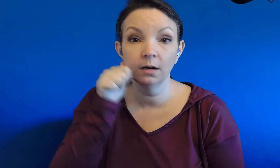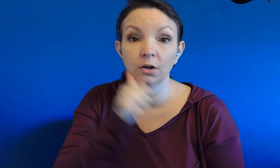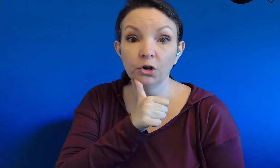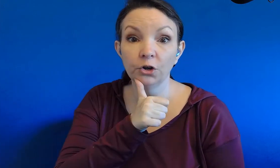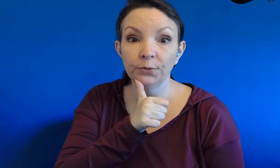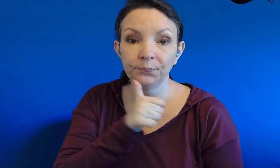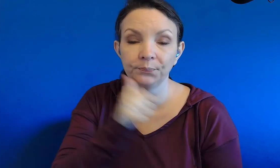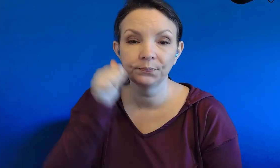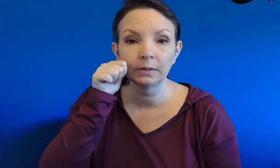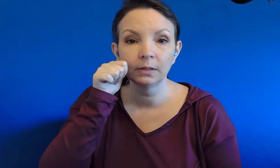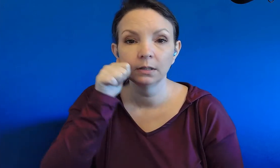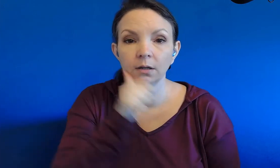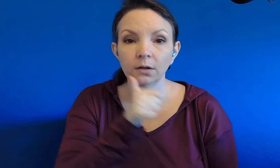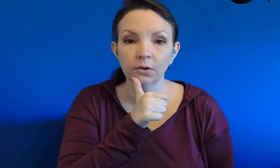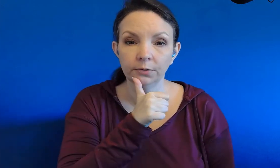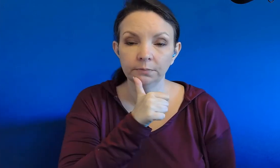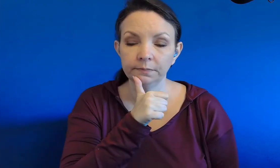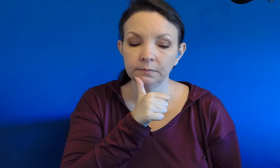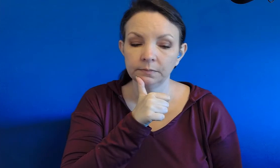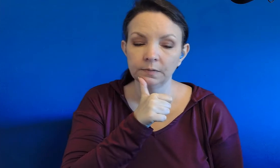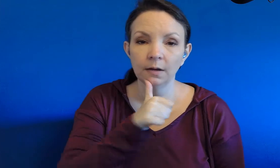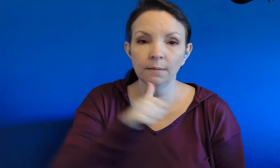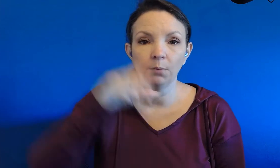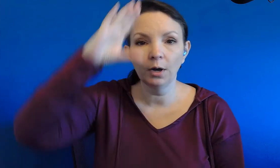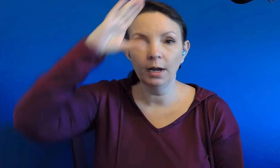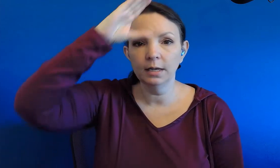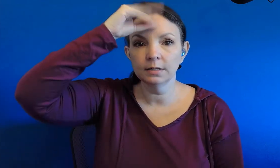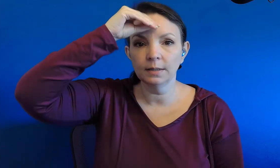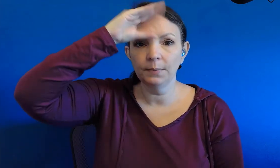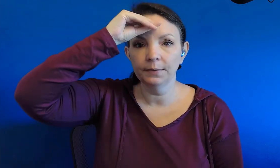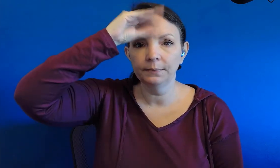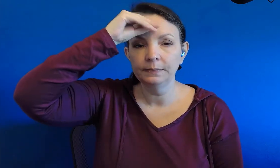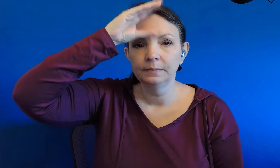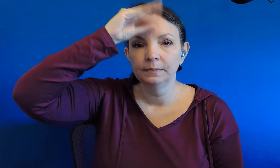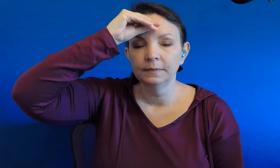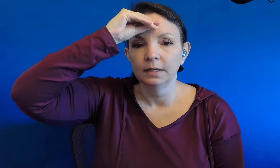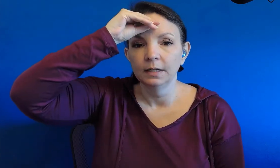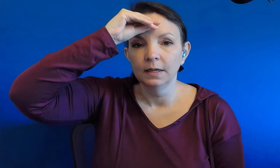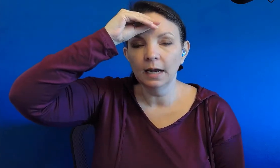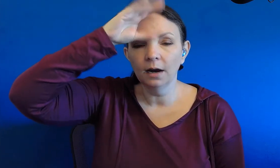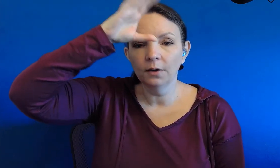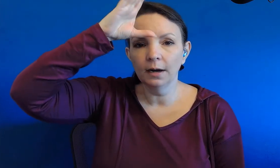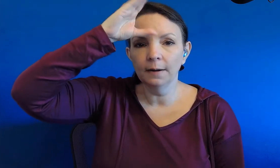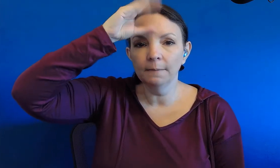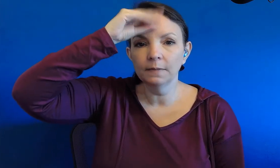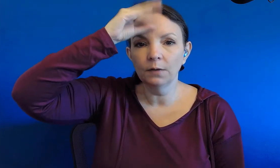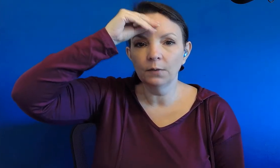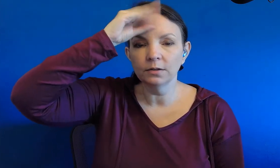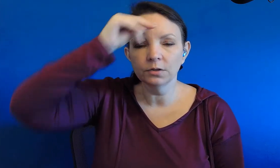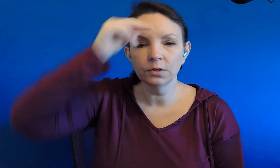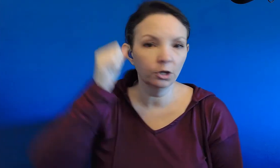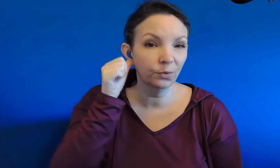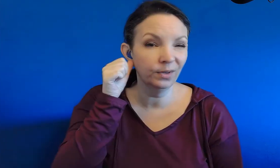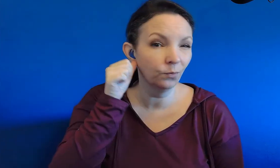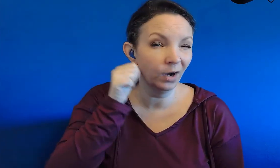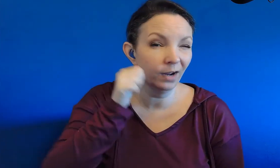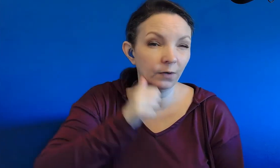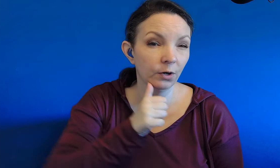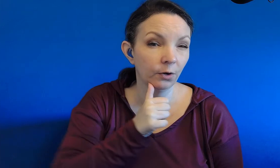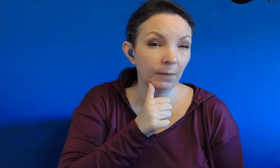Girl, girl. Boy is up here. Now, I'd like to show you the reason why for girl. Back in the